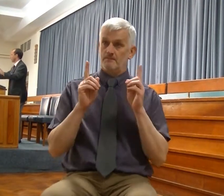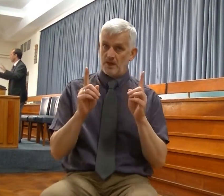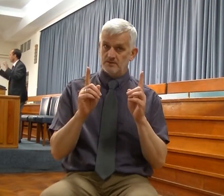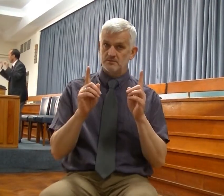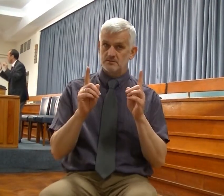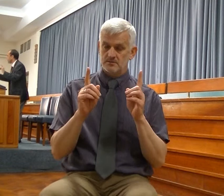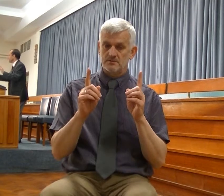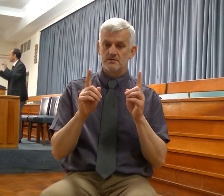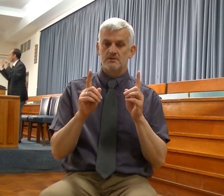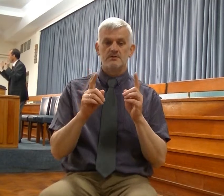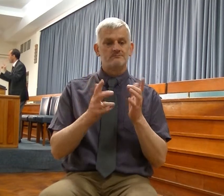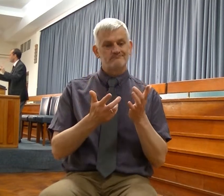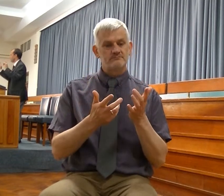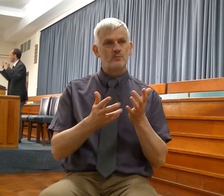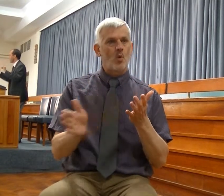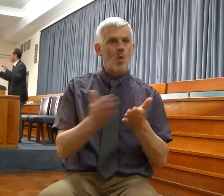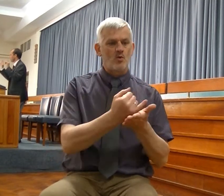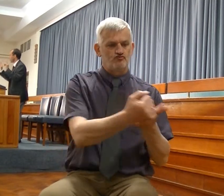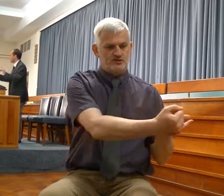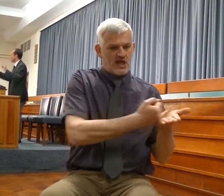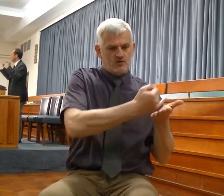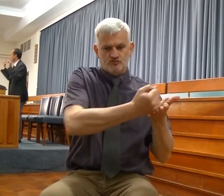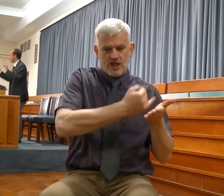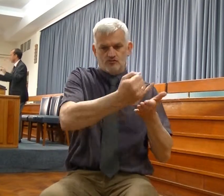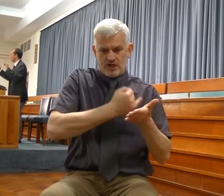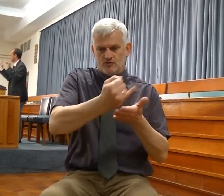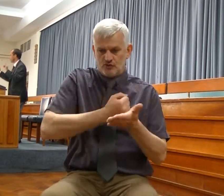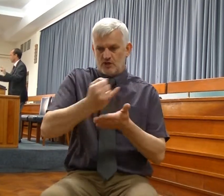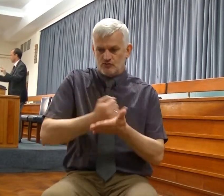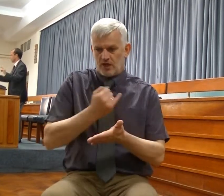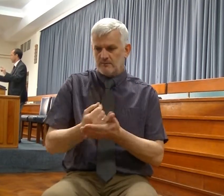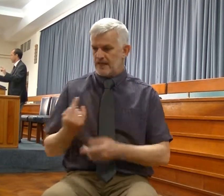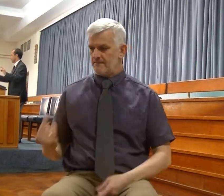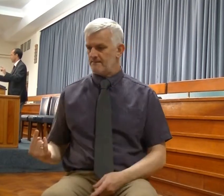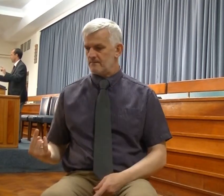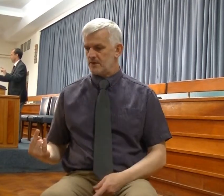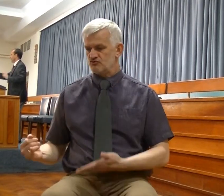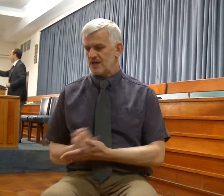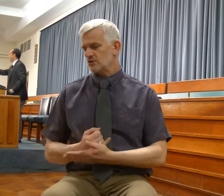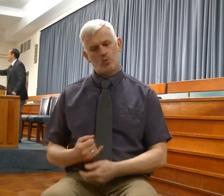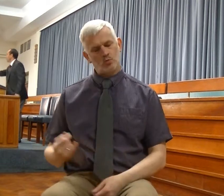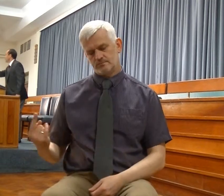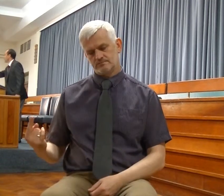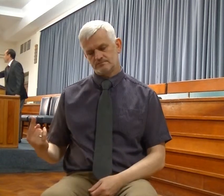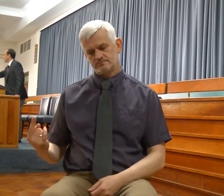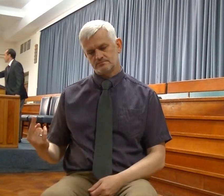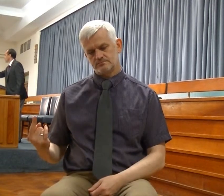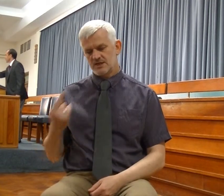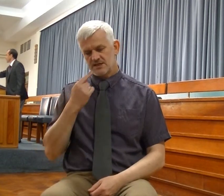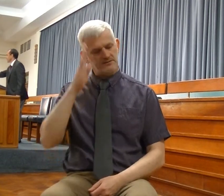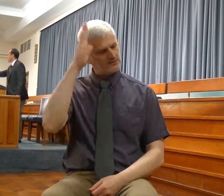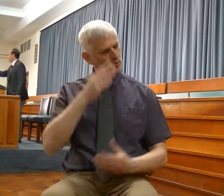rejected the Lord, he identified himself with Christ and he believed in Christ.